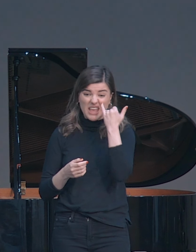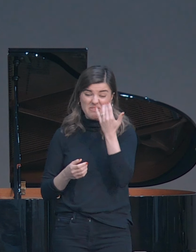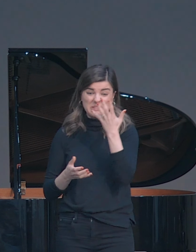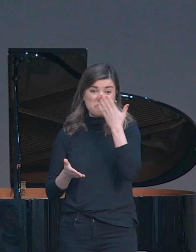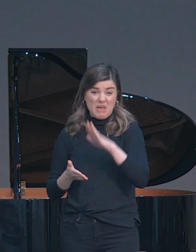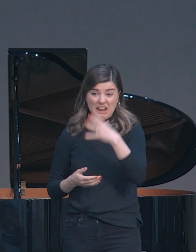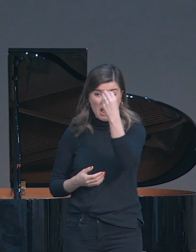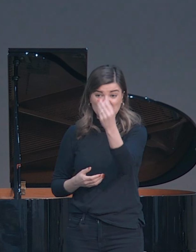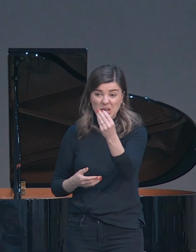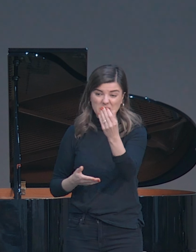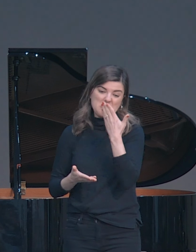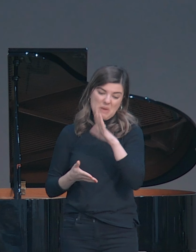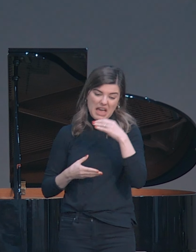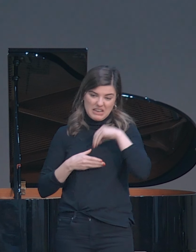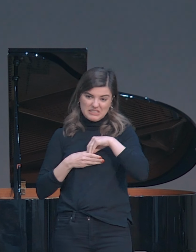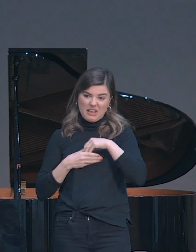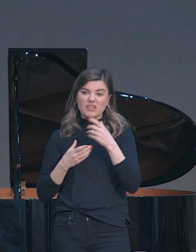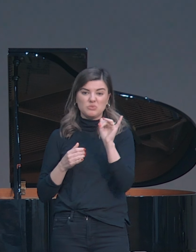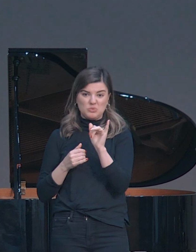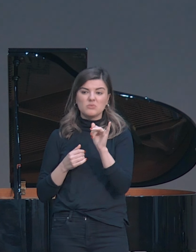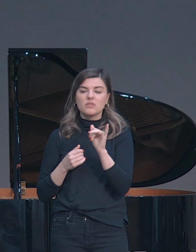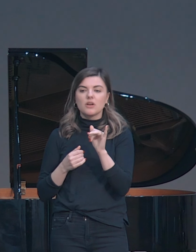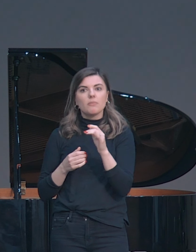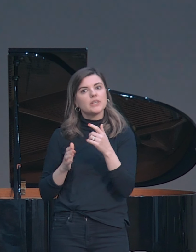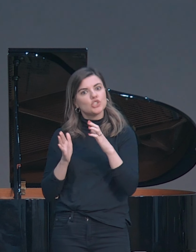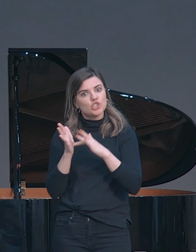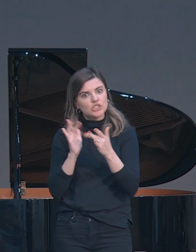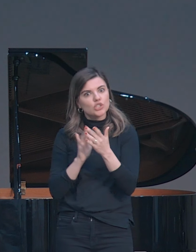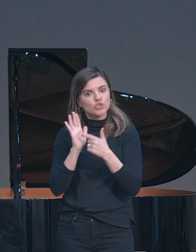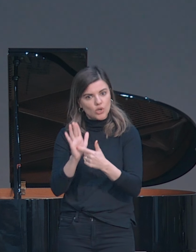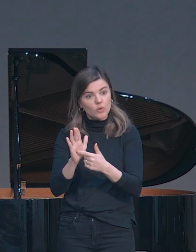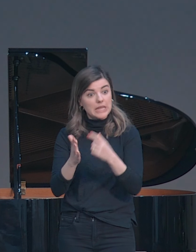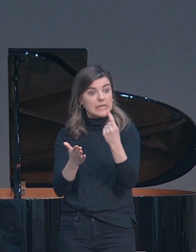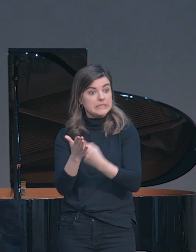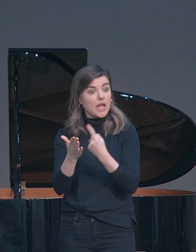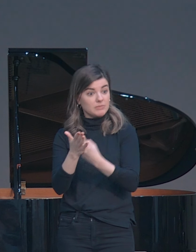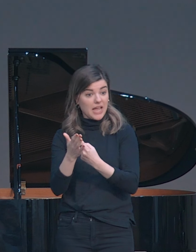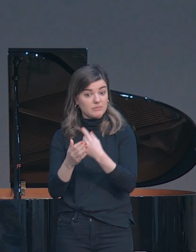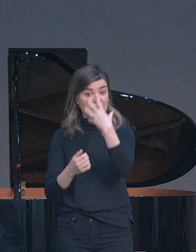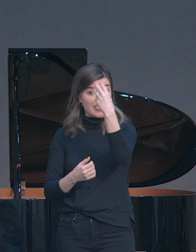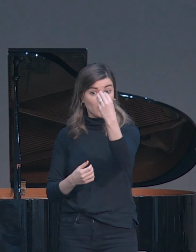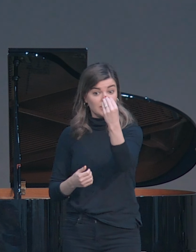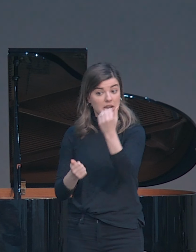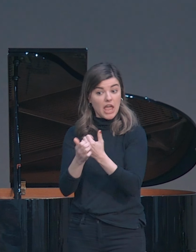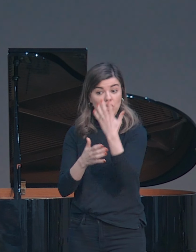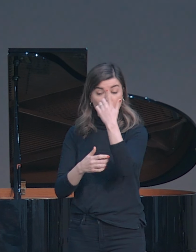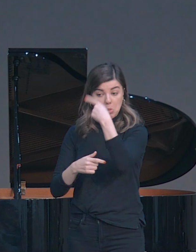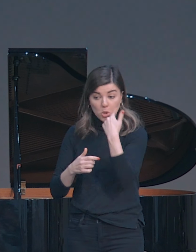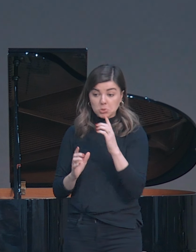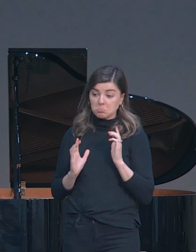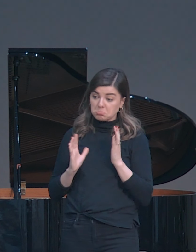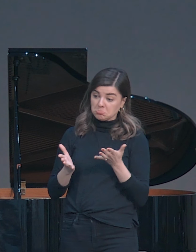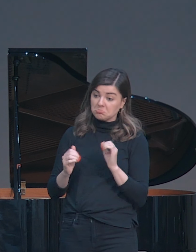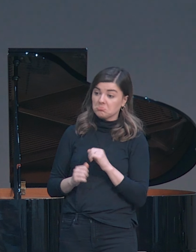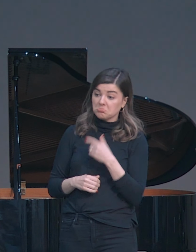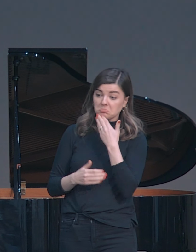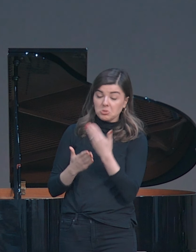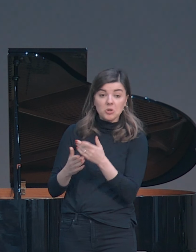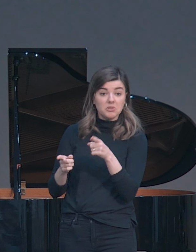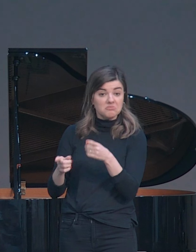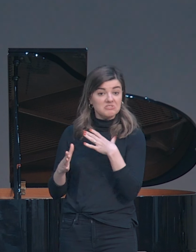But what Jesus has been revealing to us is that there are times when everything looks right on the outside, but